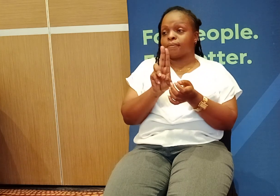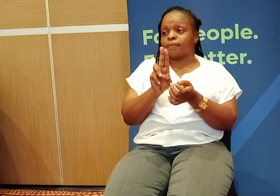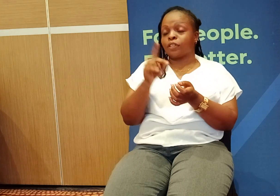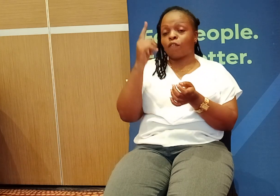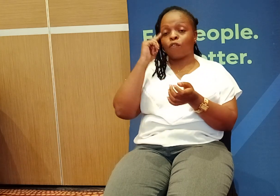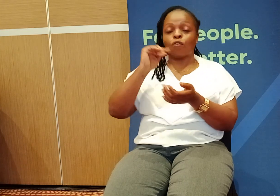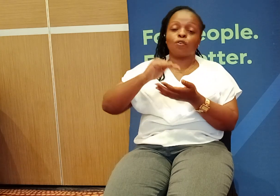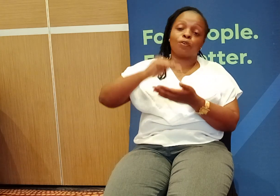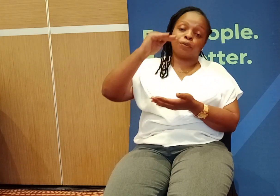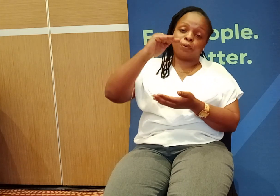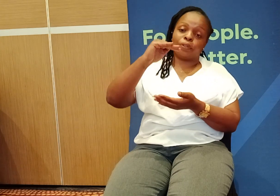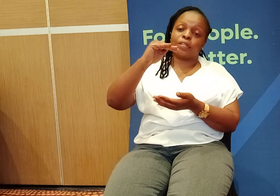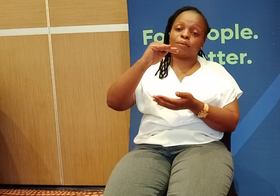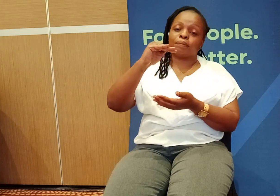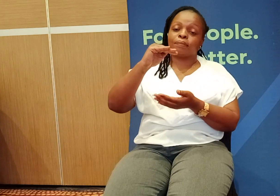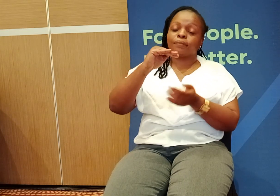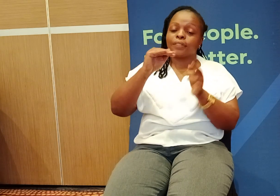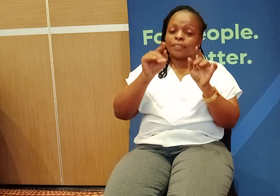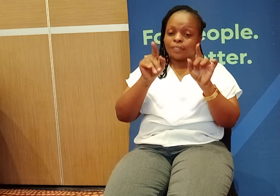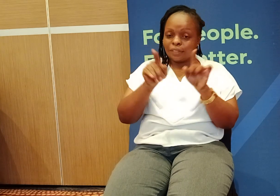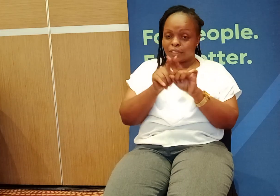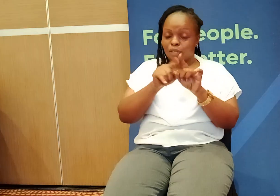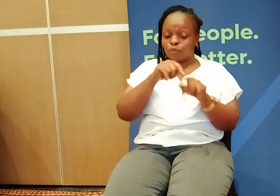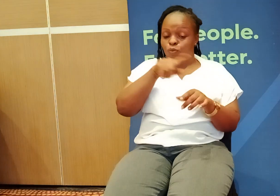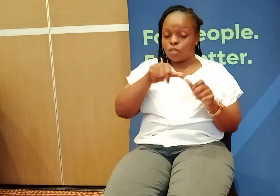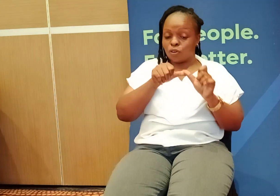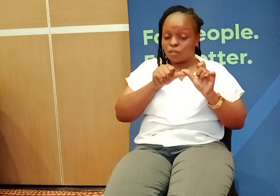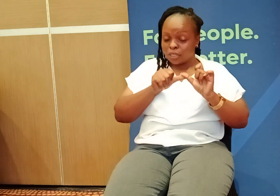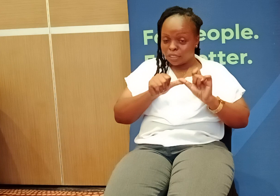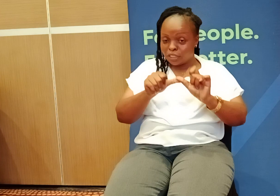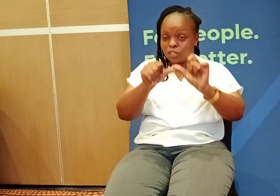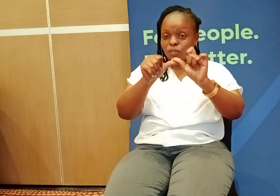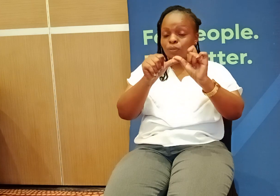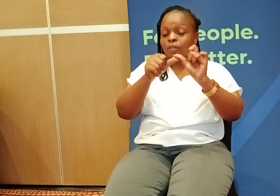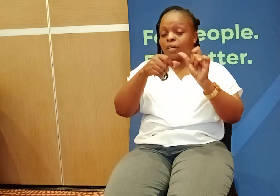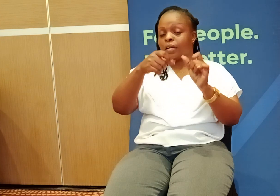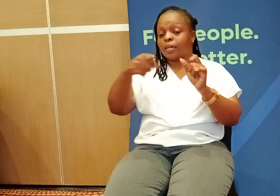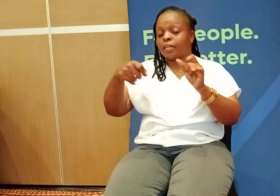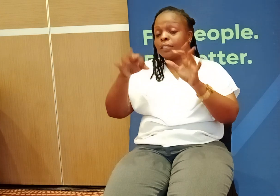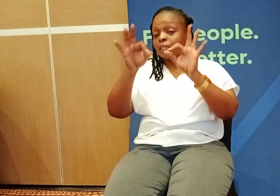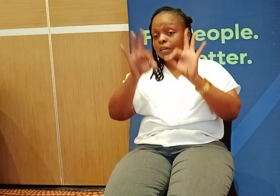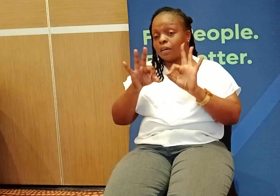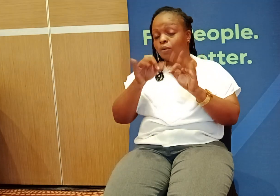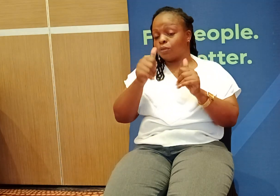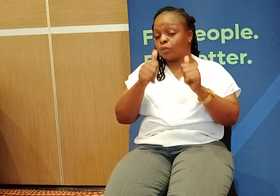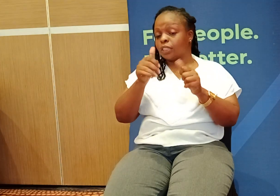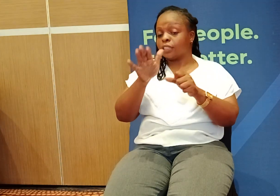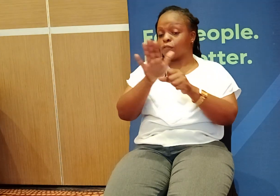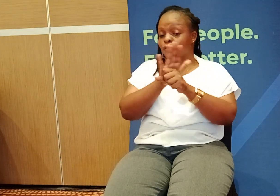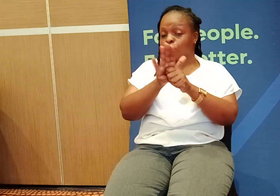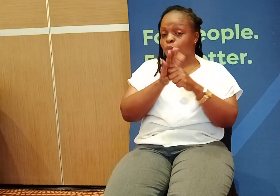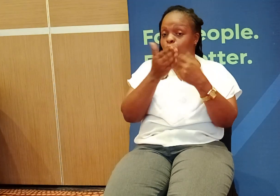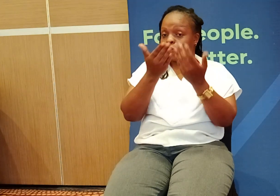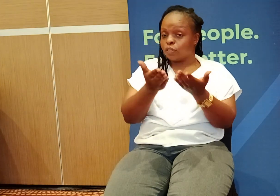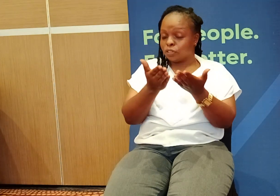growth. We will continue writing off accounts that have been fully provisioned, but that doesn't mean we will stop